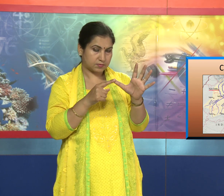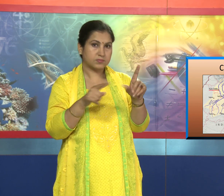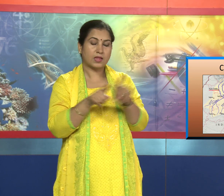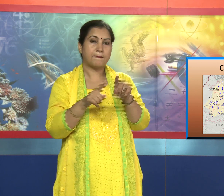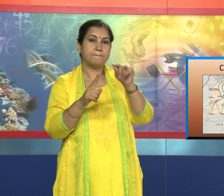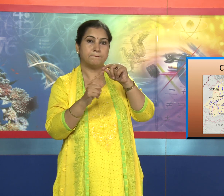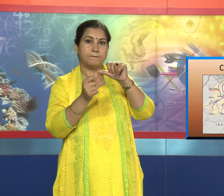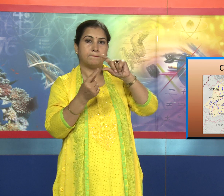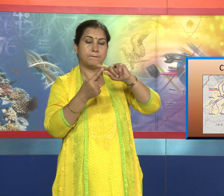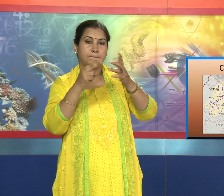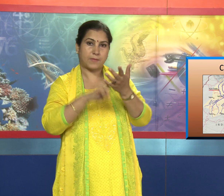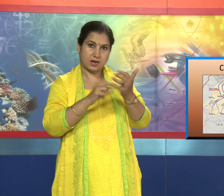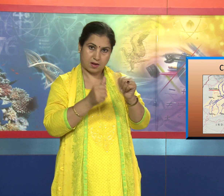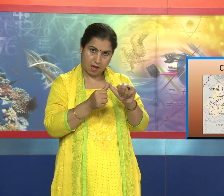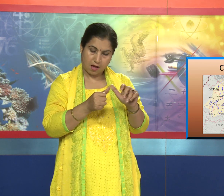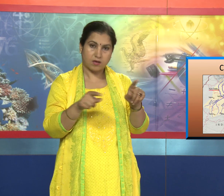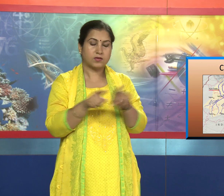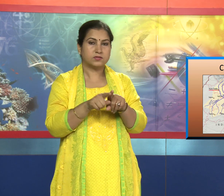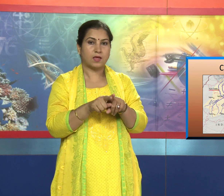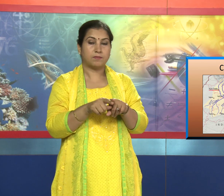Patna along Ganga,